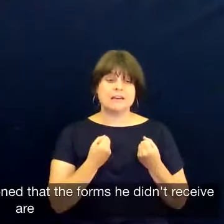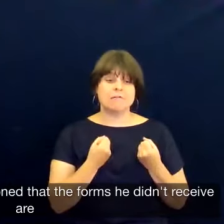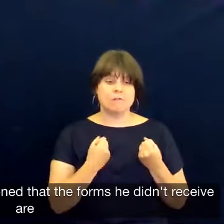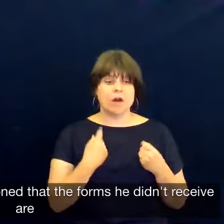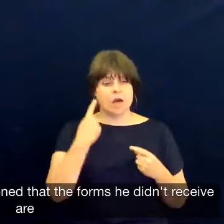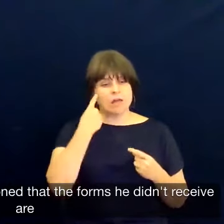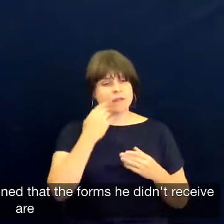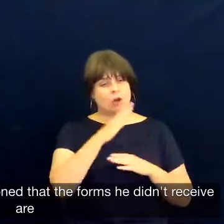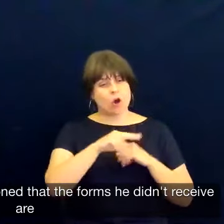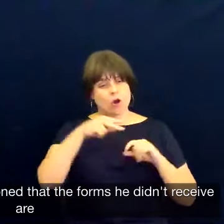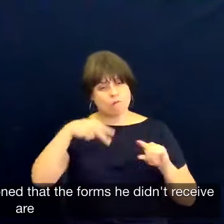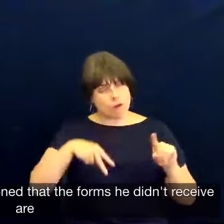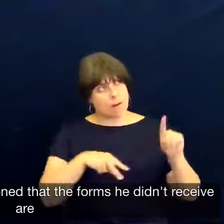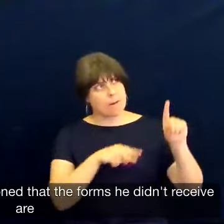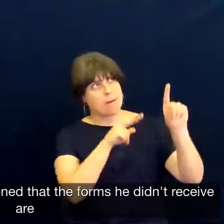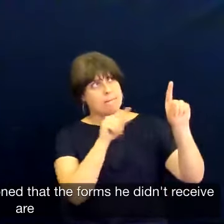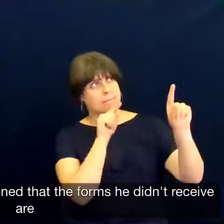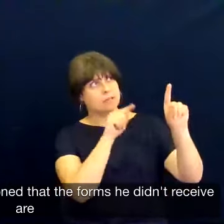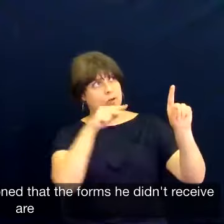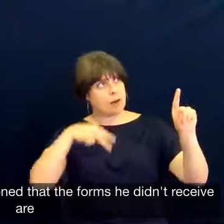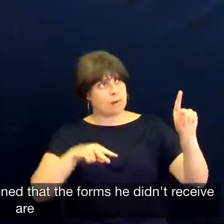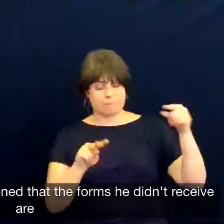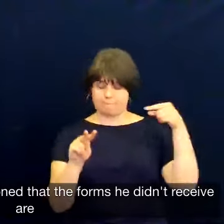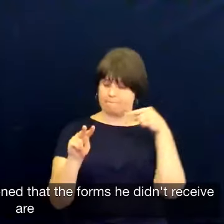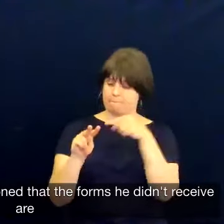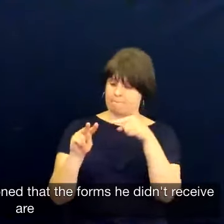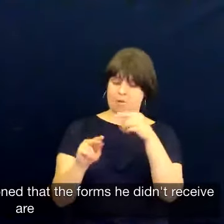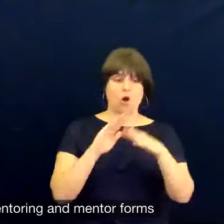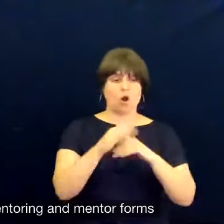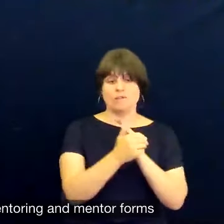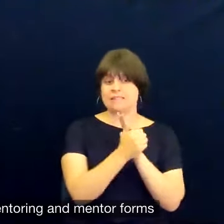mentor forms, skills, etc., about skills, etc.